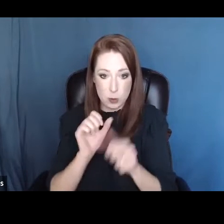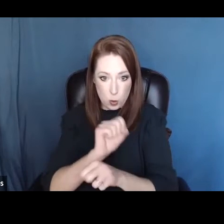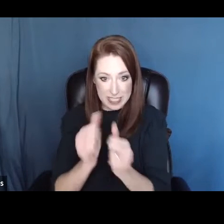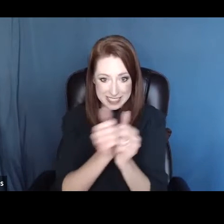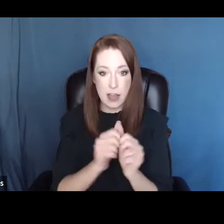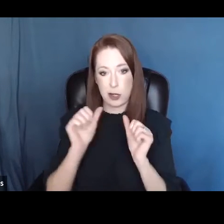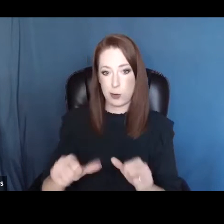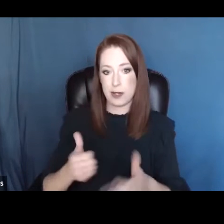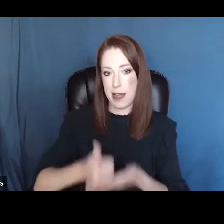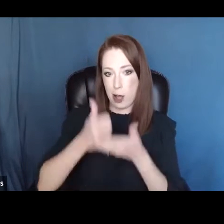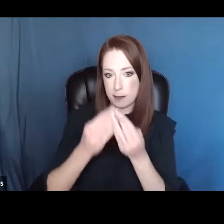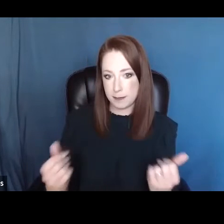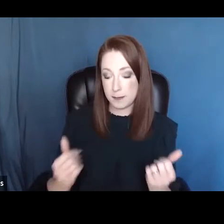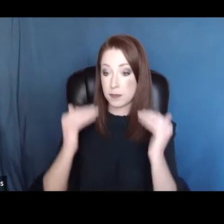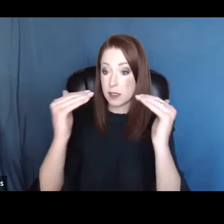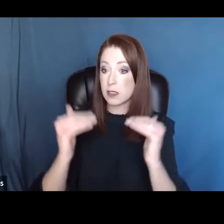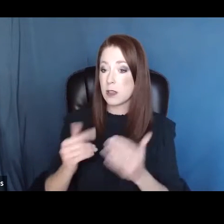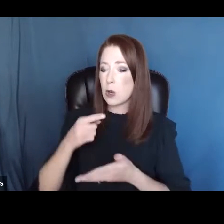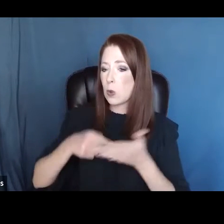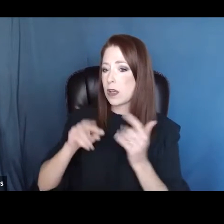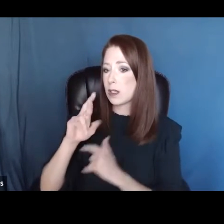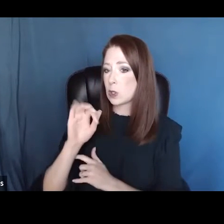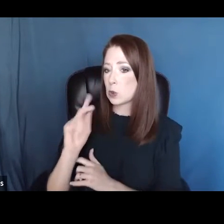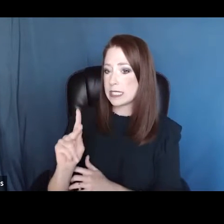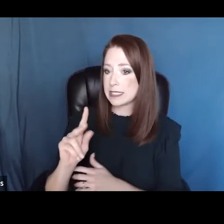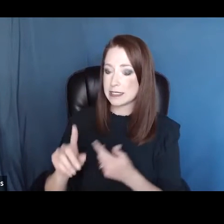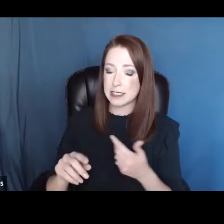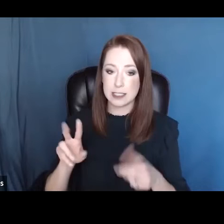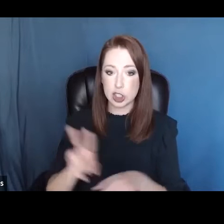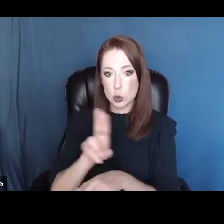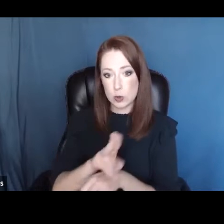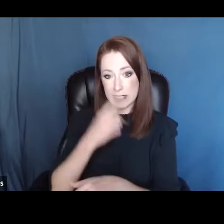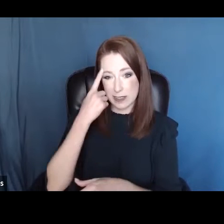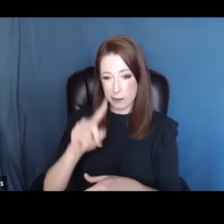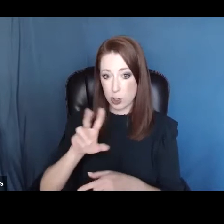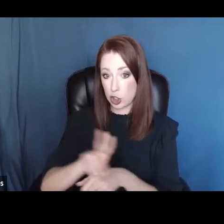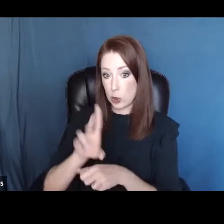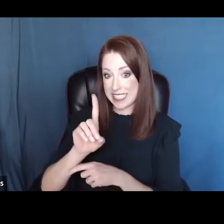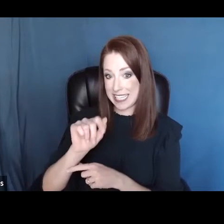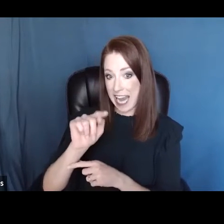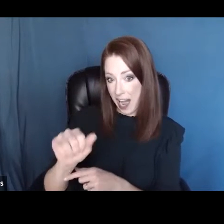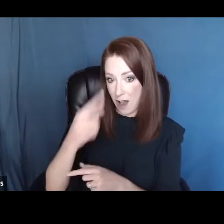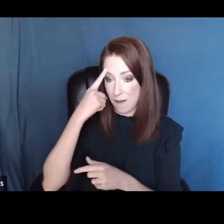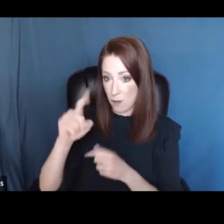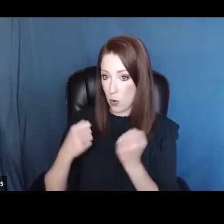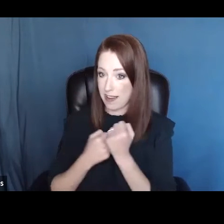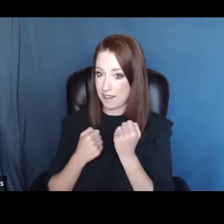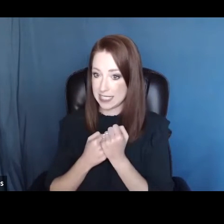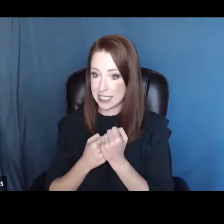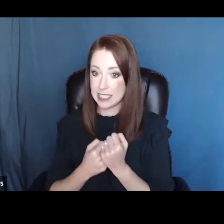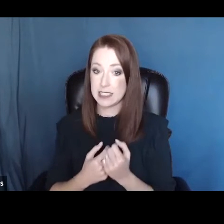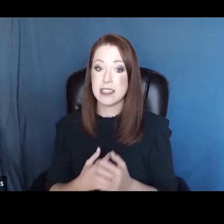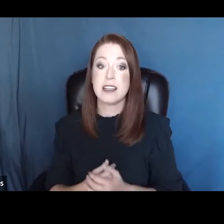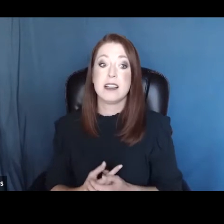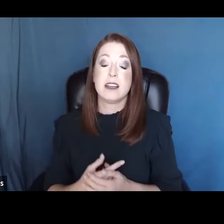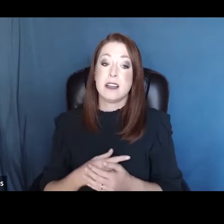What are the risks associated with using data for advocacy? So as I mentioned earlier, there's definitely